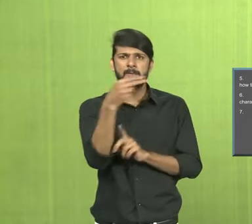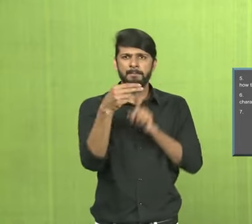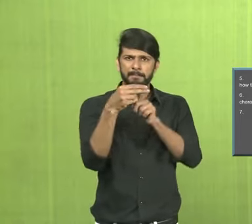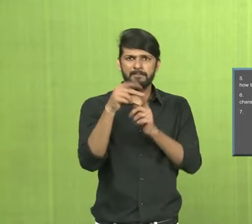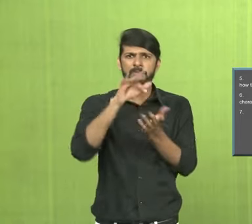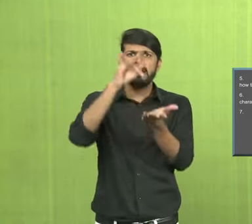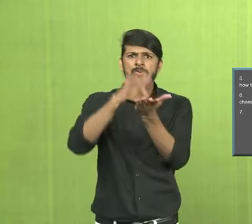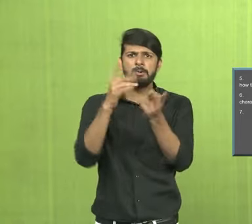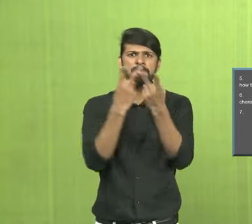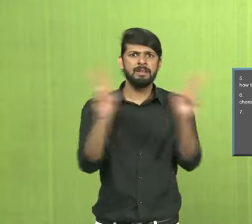Also,